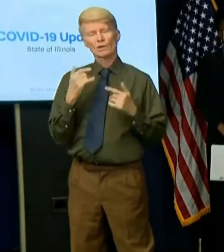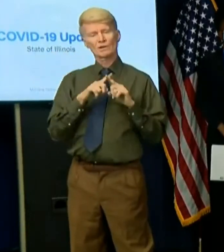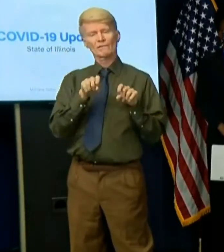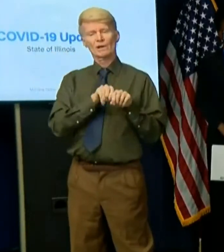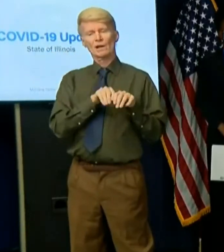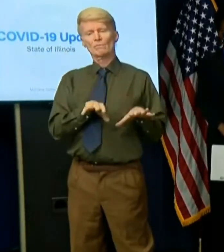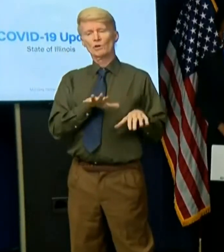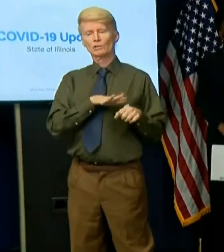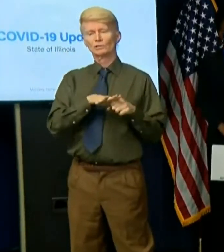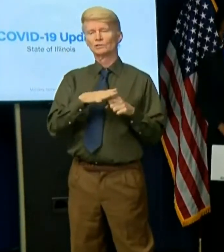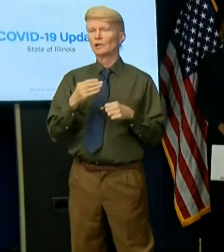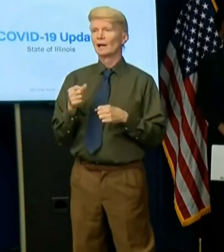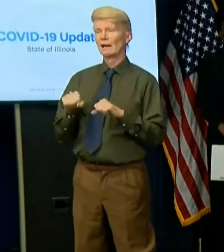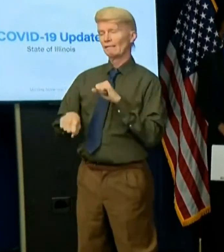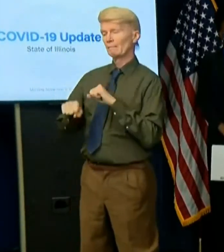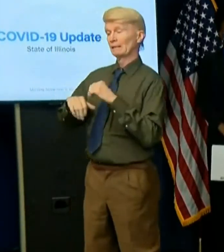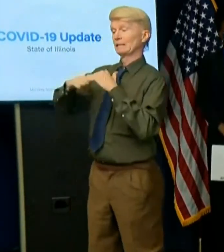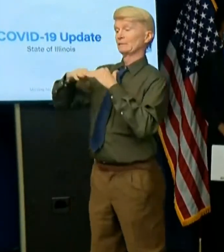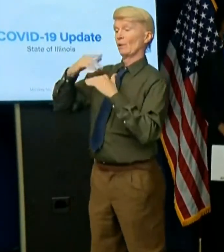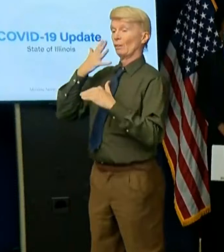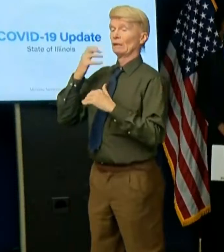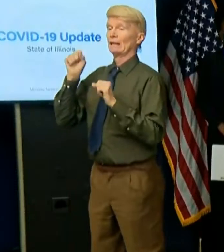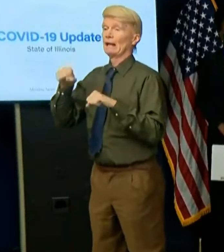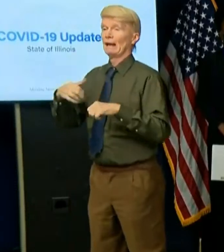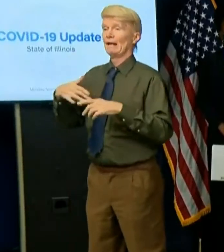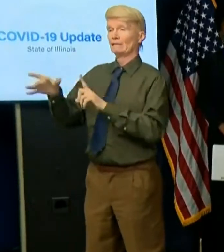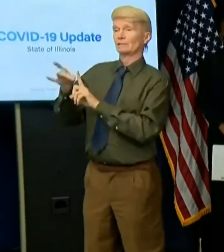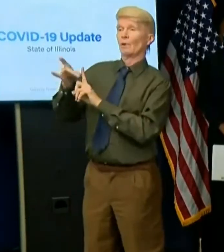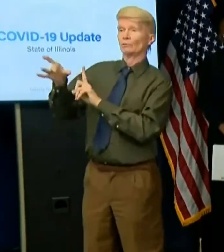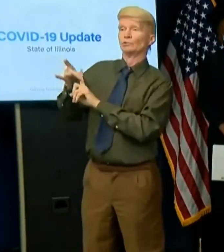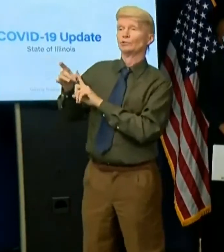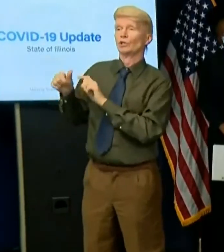locations and potential exposure at those establishments?